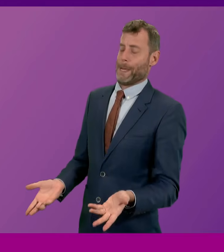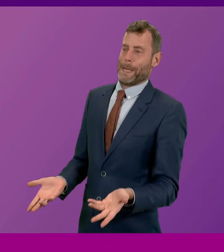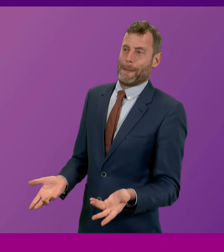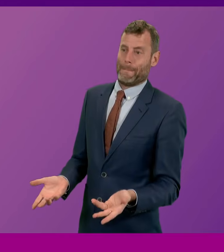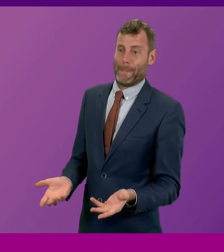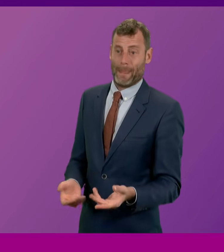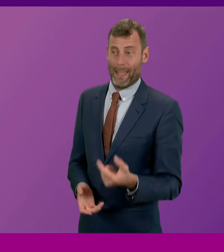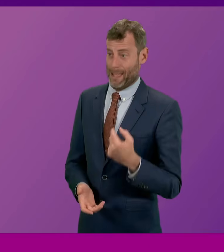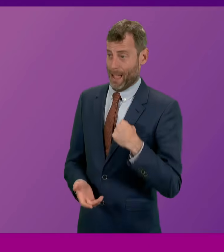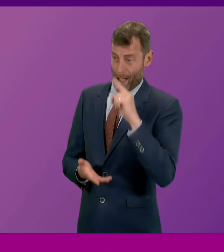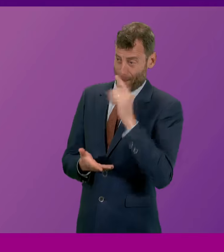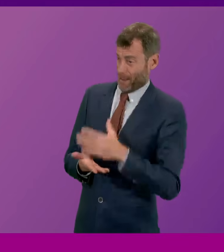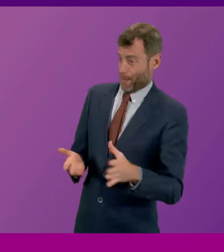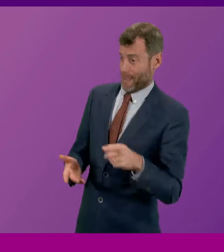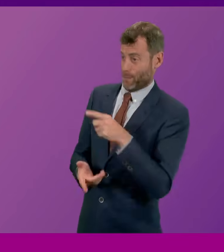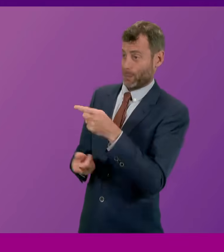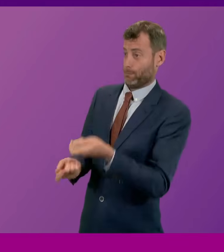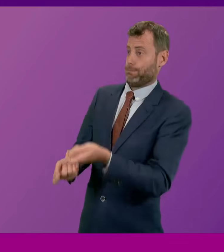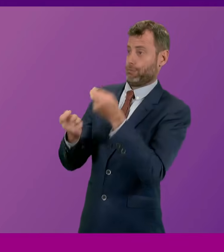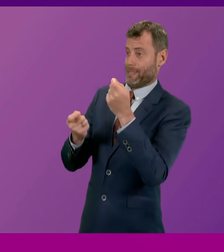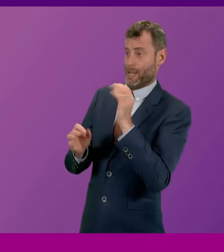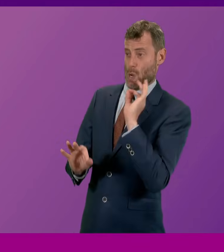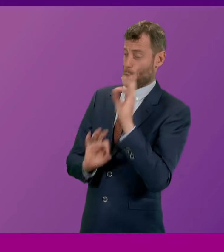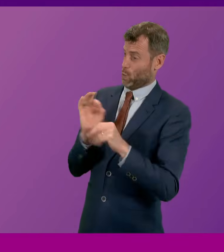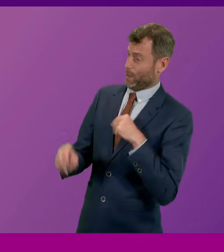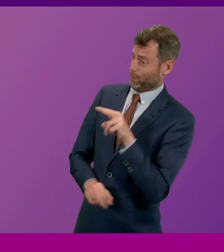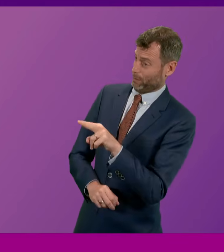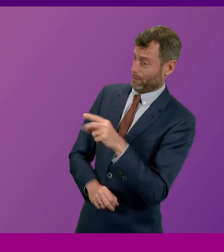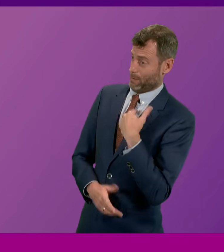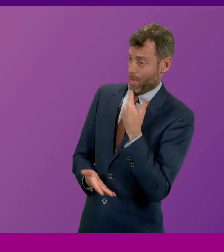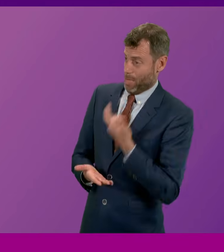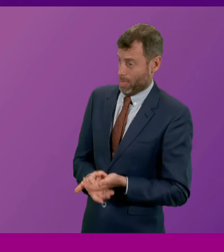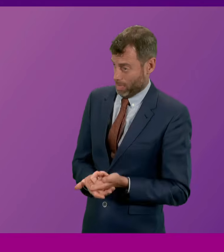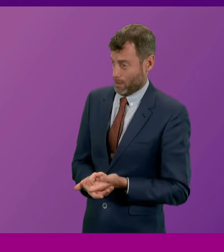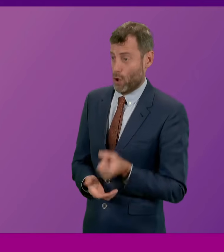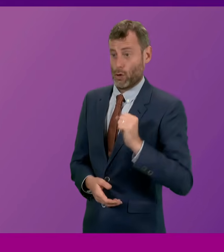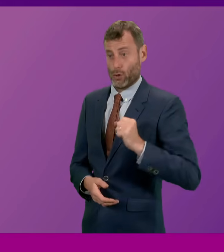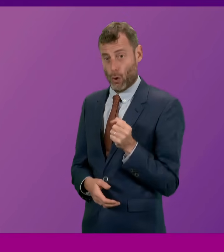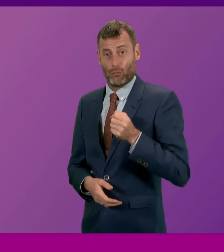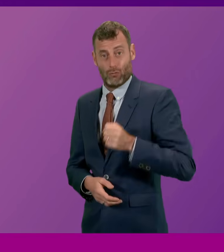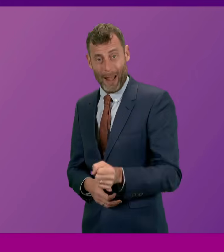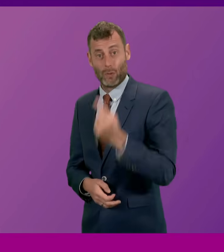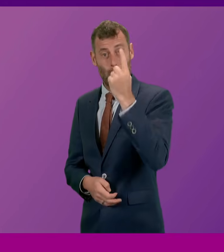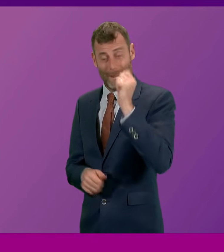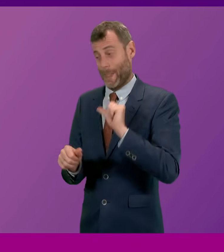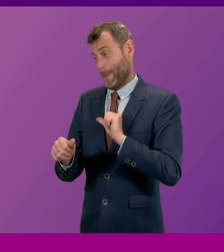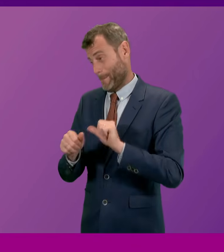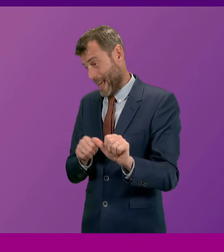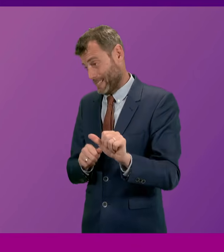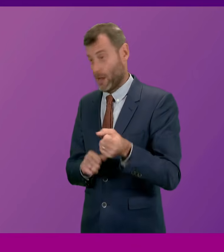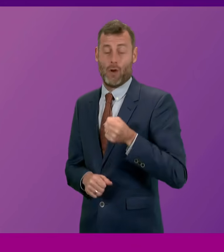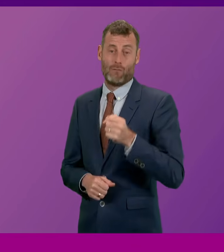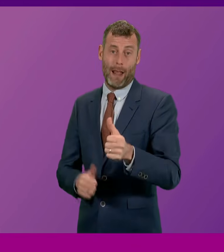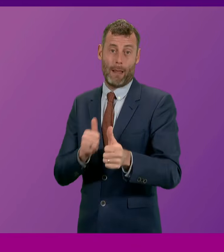I literally can't believe half of what's put to me by in that question. ScotRail is one of the best performing rail networks in